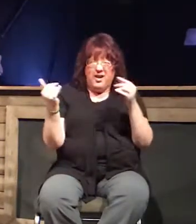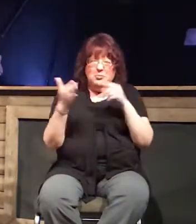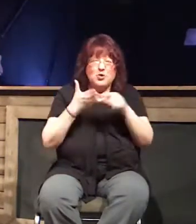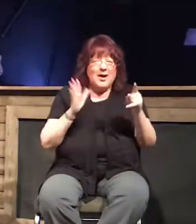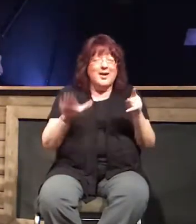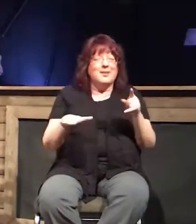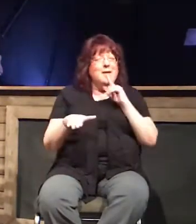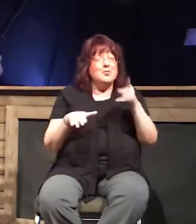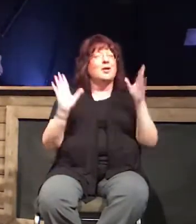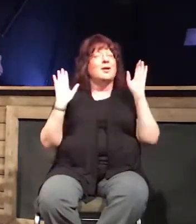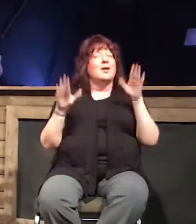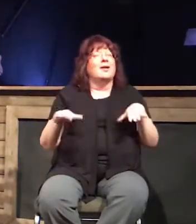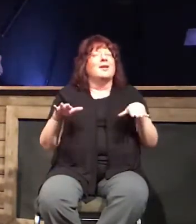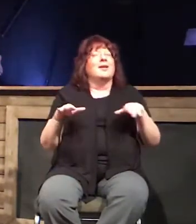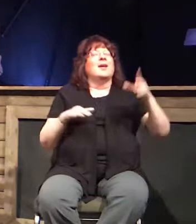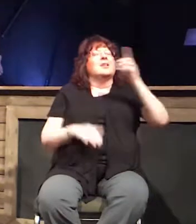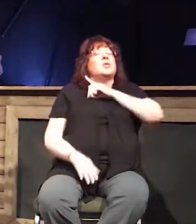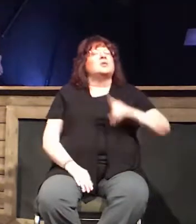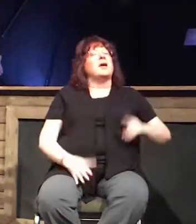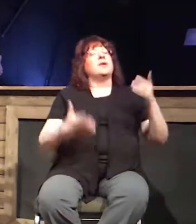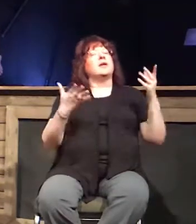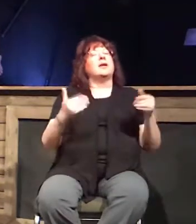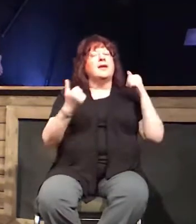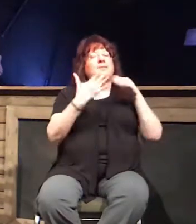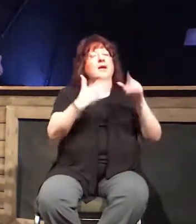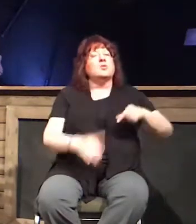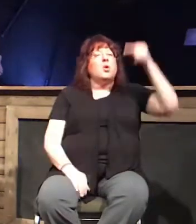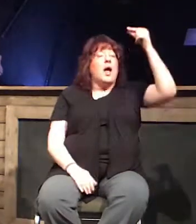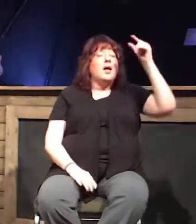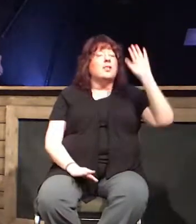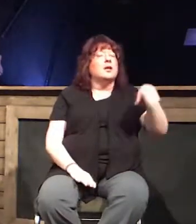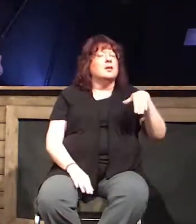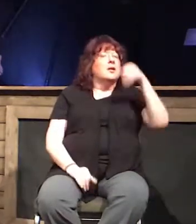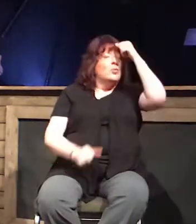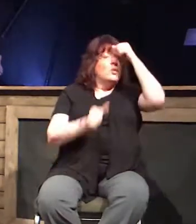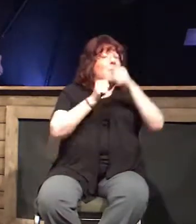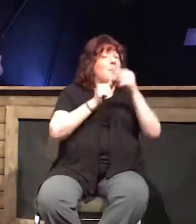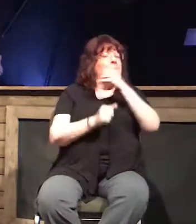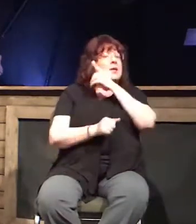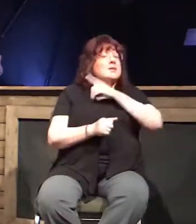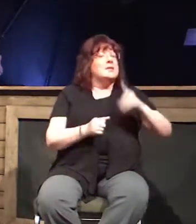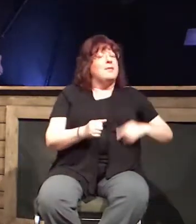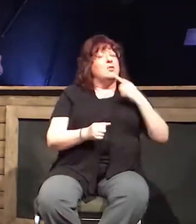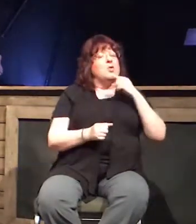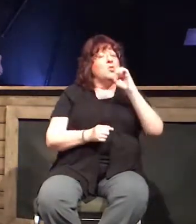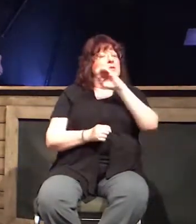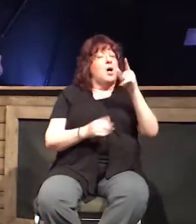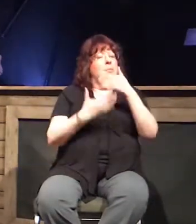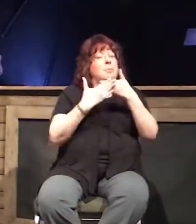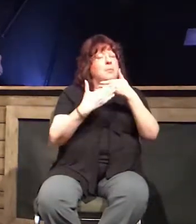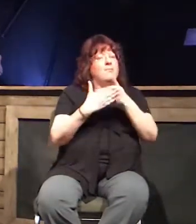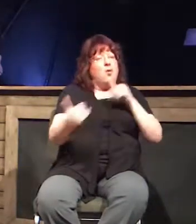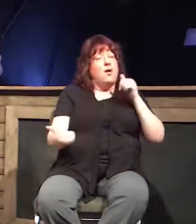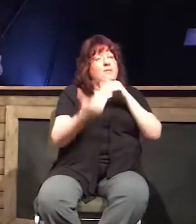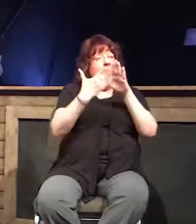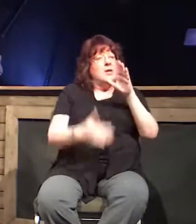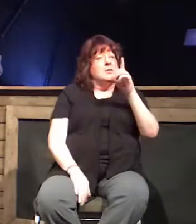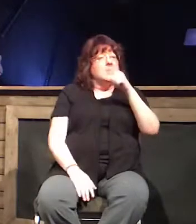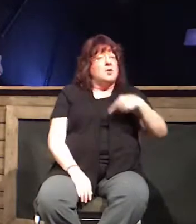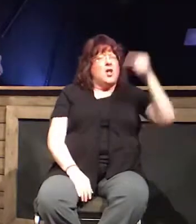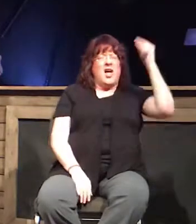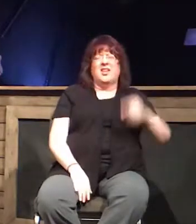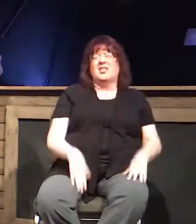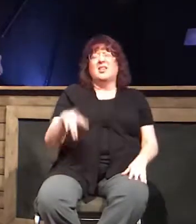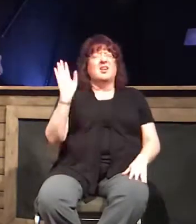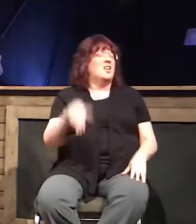checking, all right? I just want to make sure, okay? So David goes and he faces Goliath. But do you remember what David said to Saul before he faces to Goliath? Saul's like,